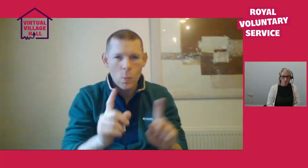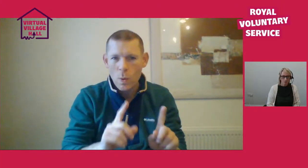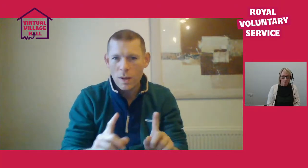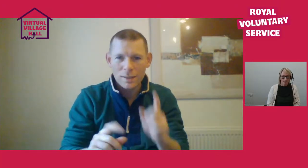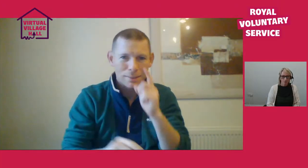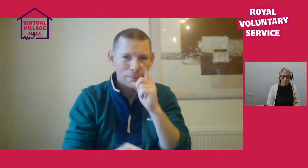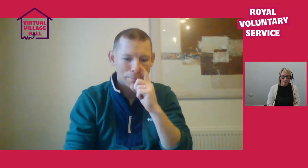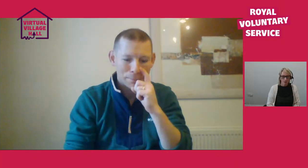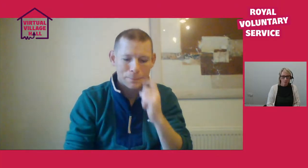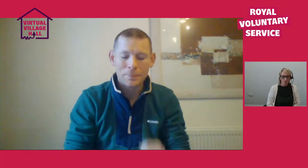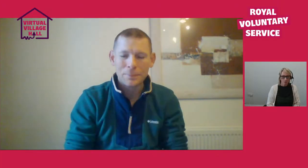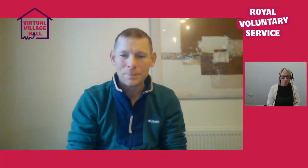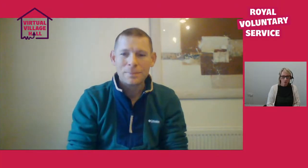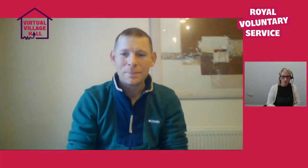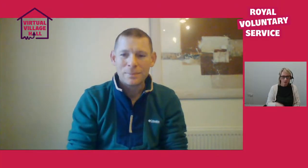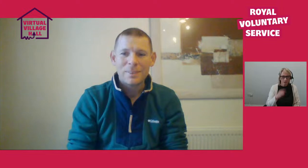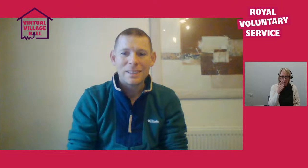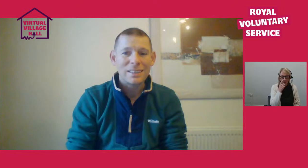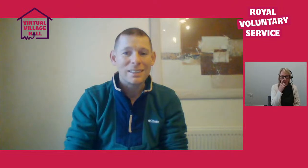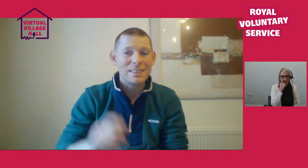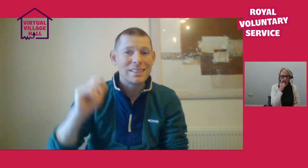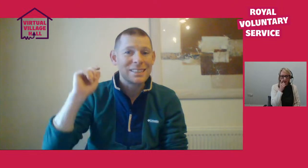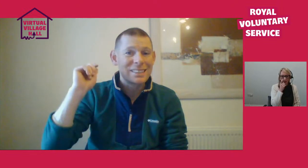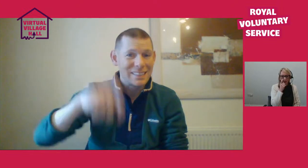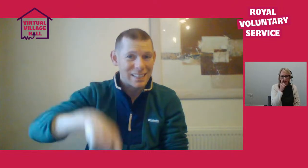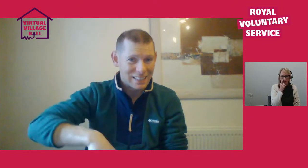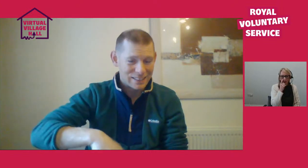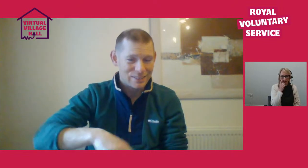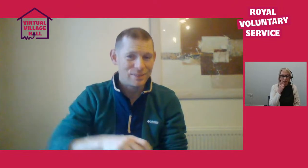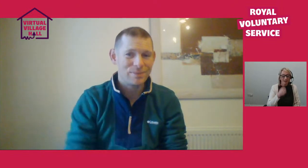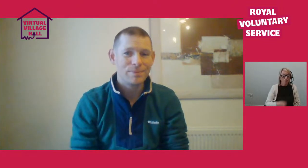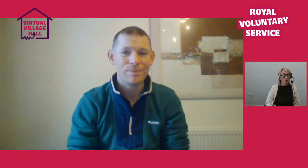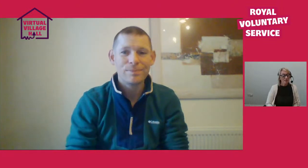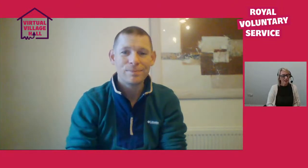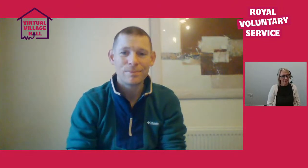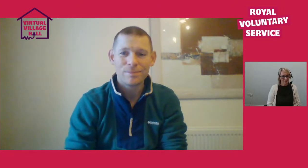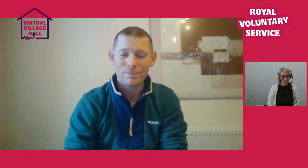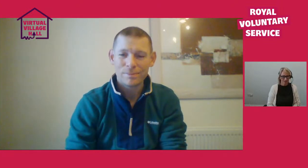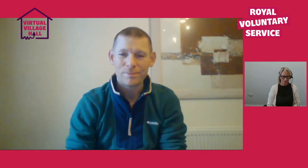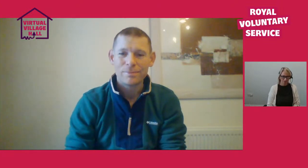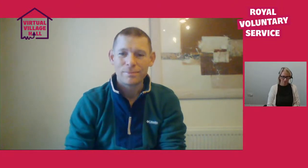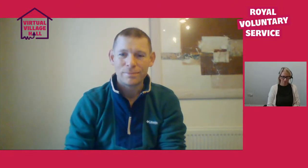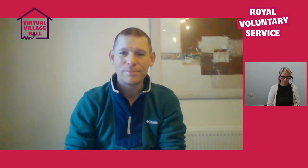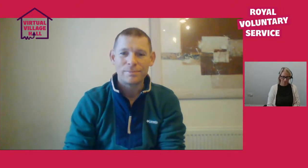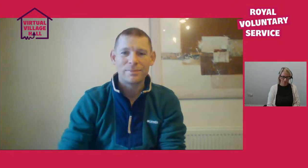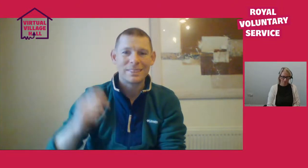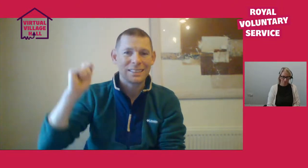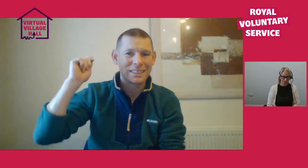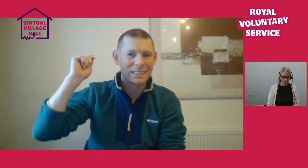Number 5 was a sport, and it was tennis.